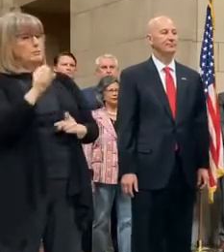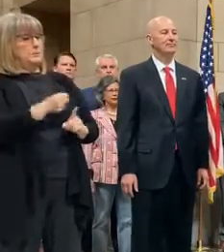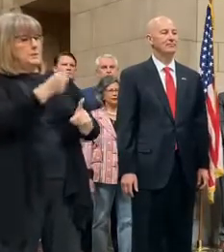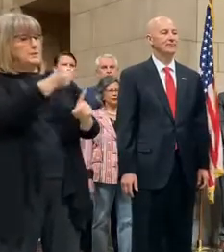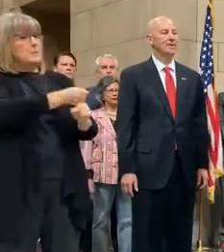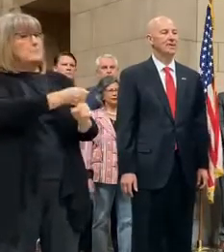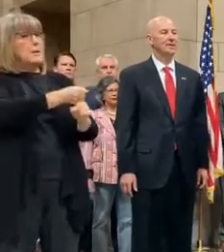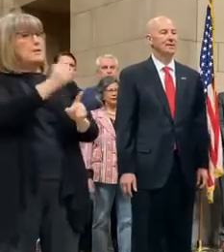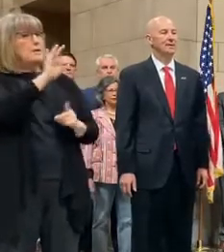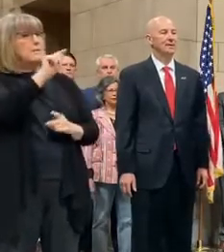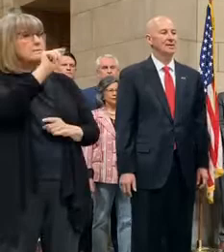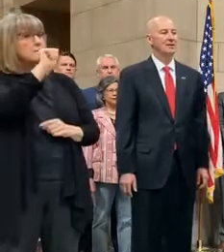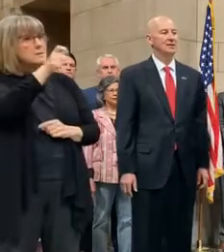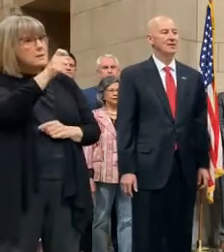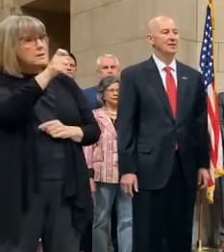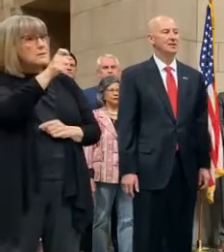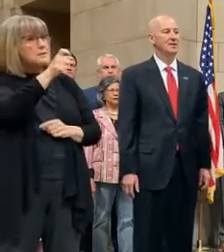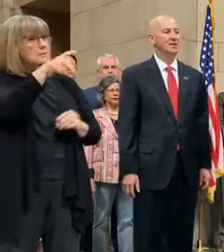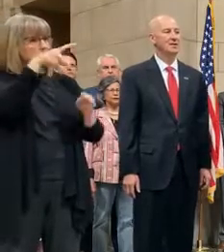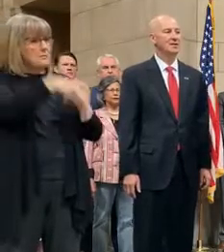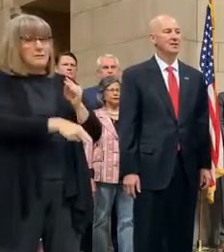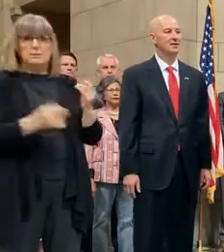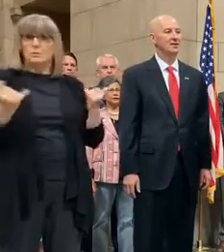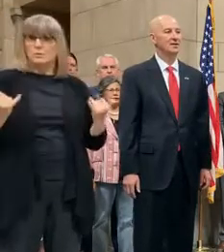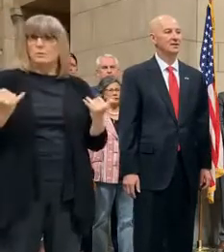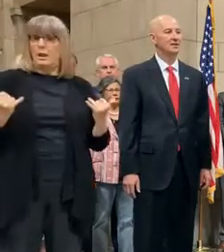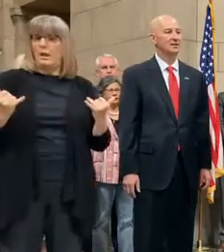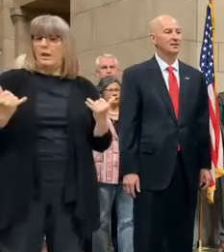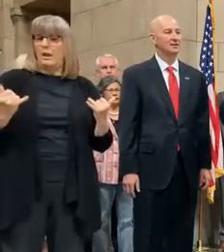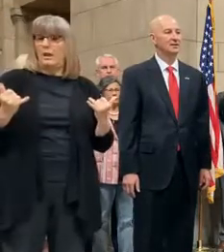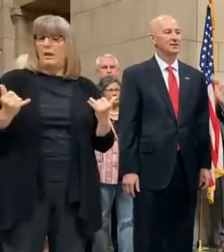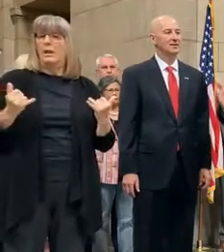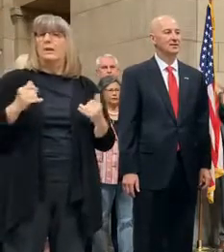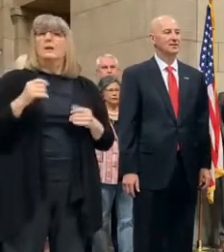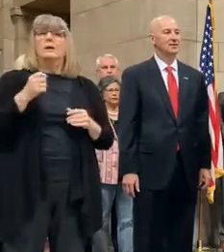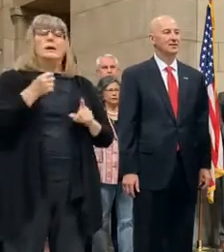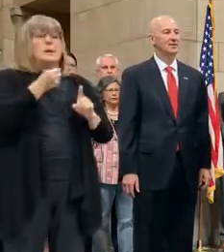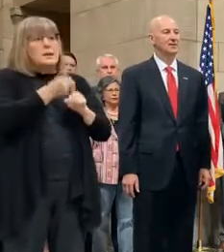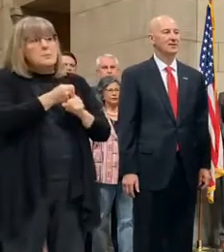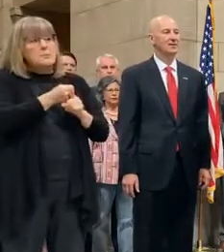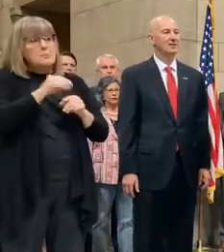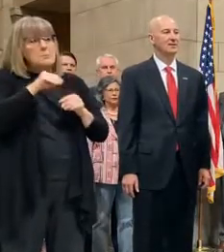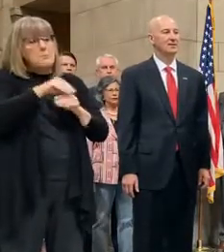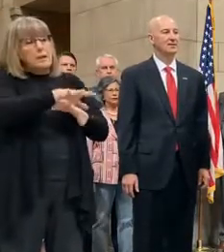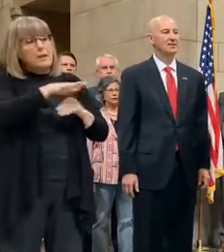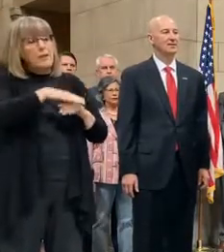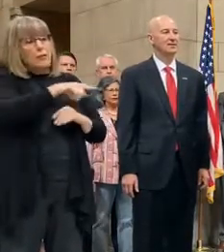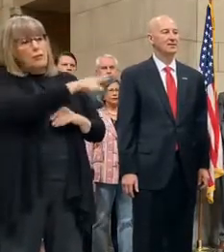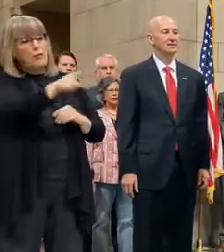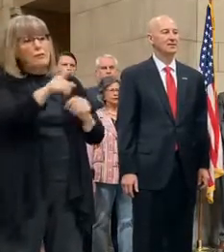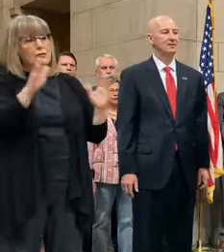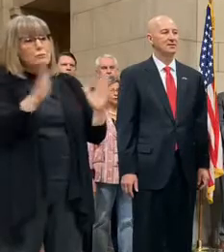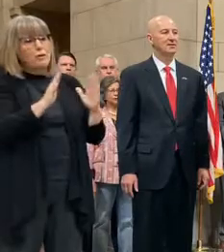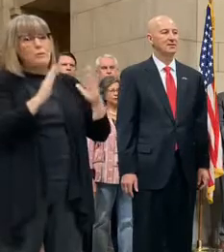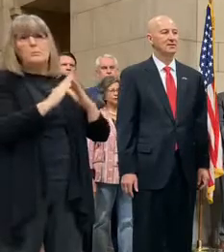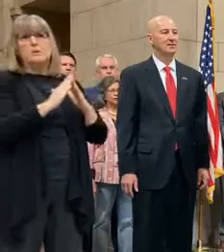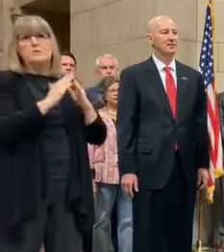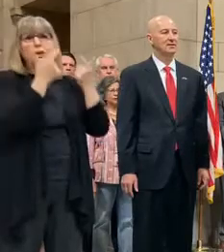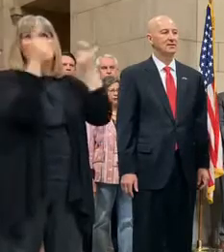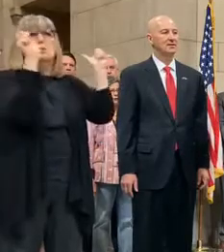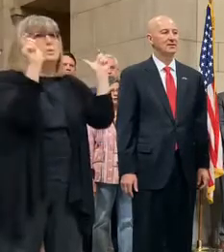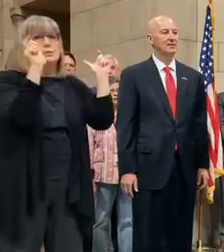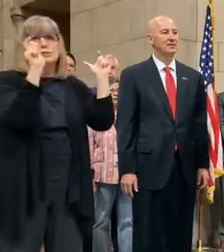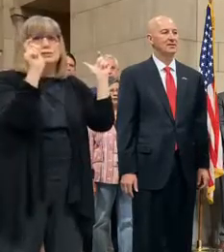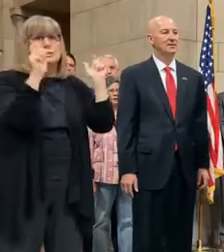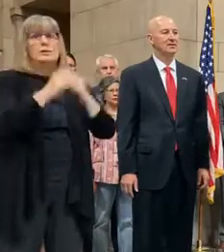impact of the taxes that have been cut today, the impact on small businesses is dramatic. The fairness that we're